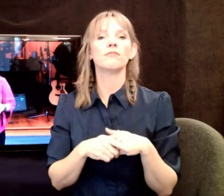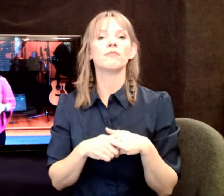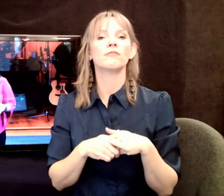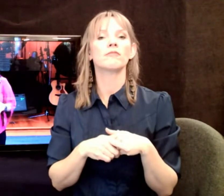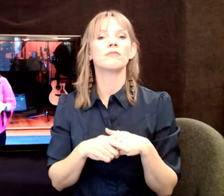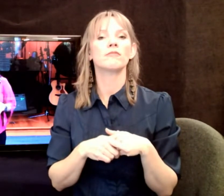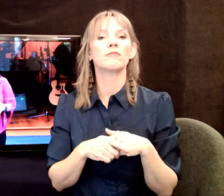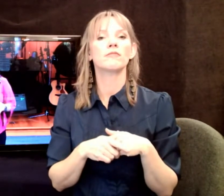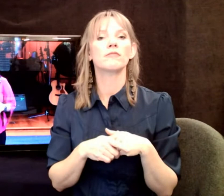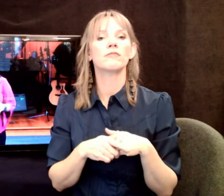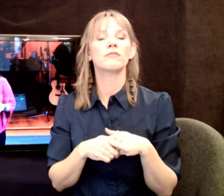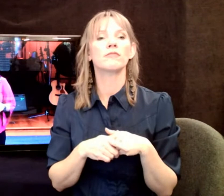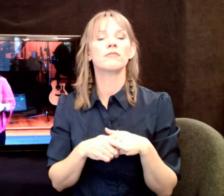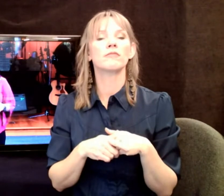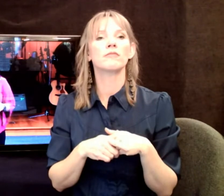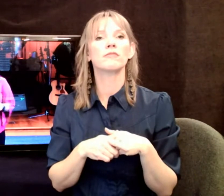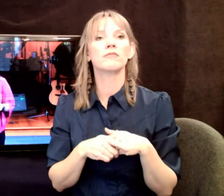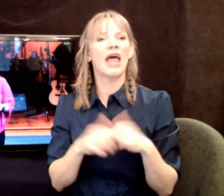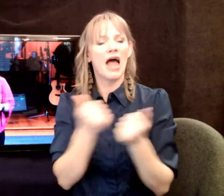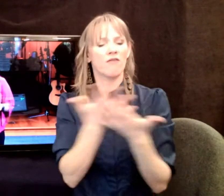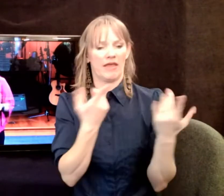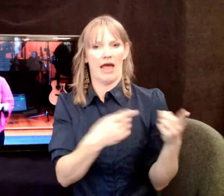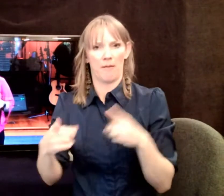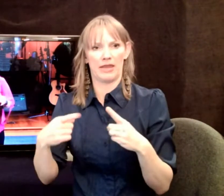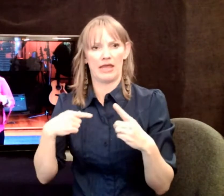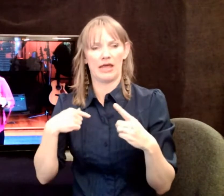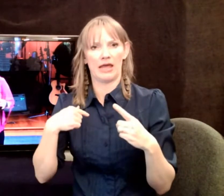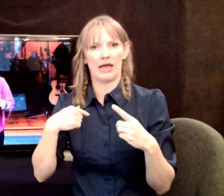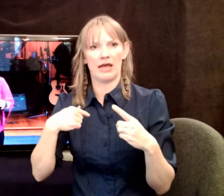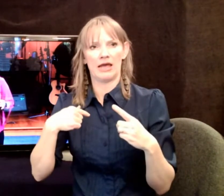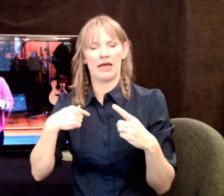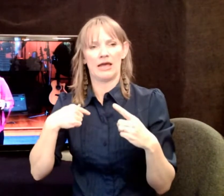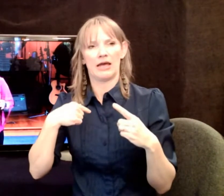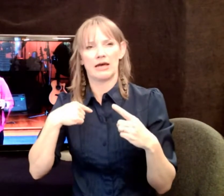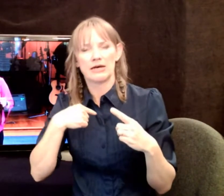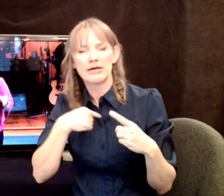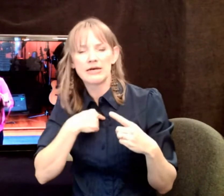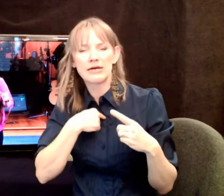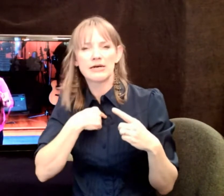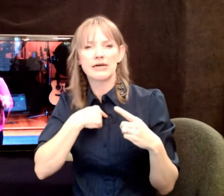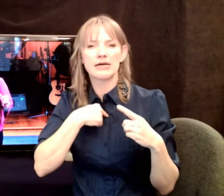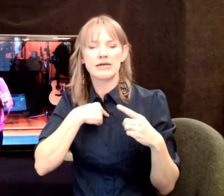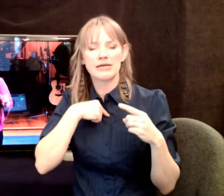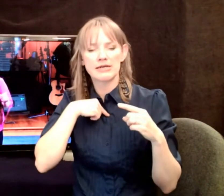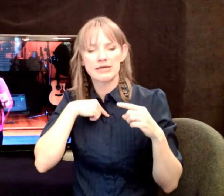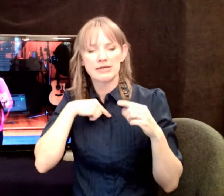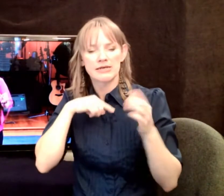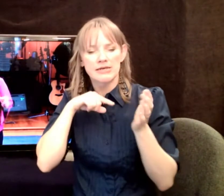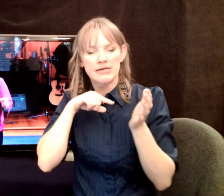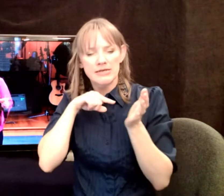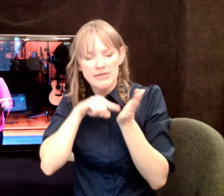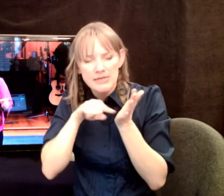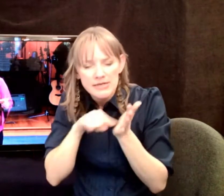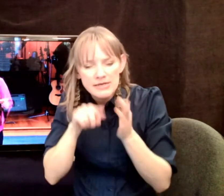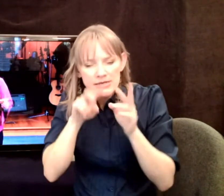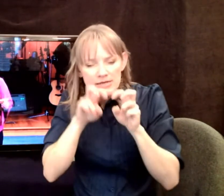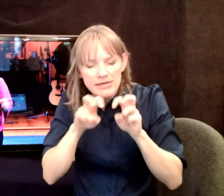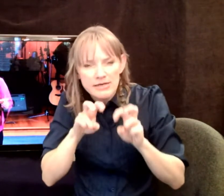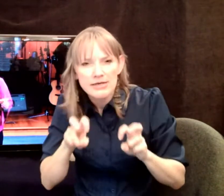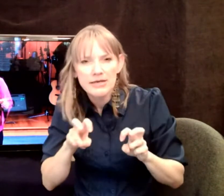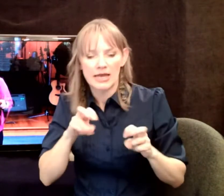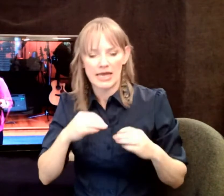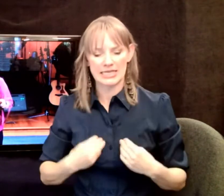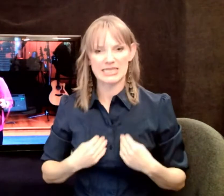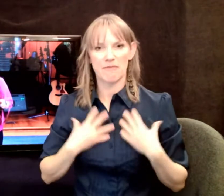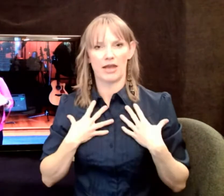what is going on to the two words in our title, inspired introspection, to